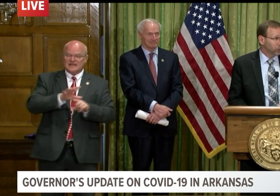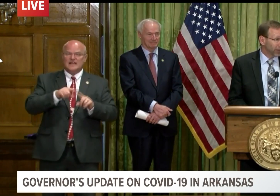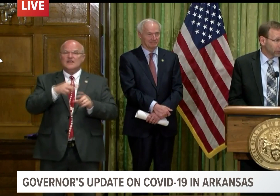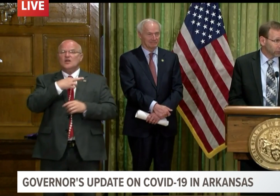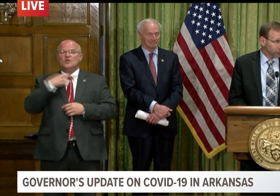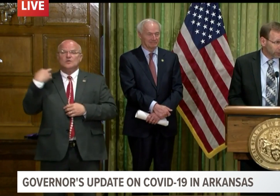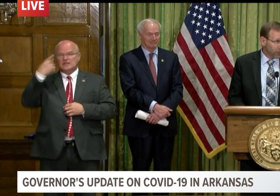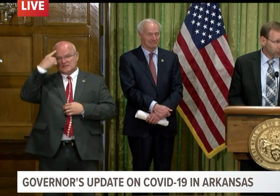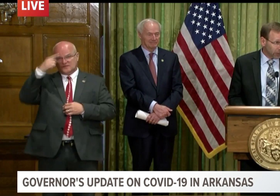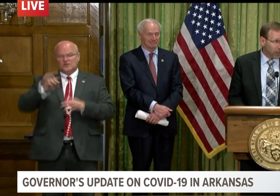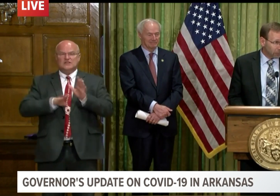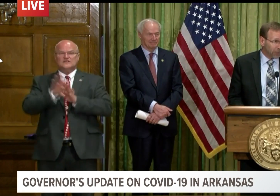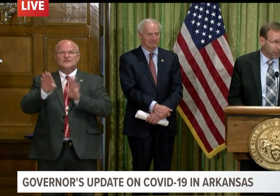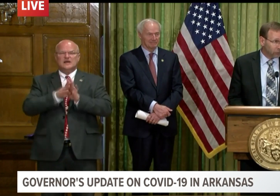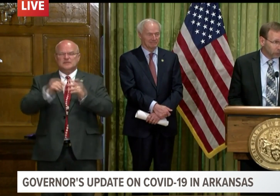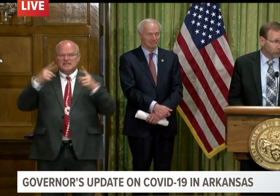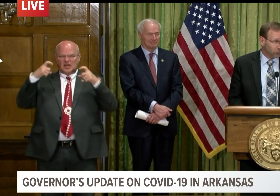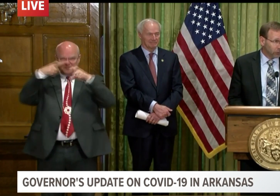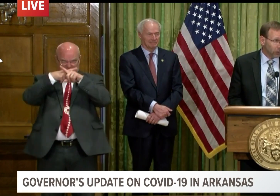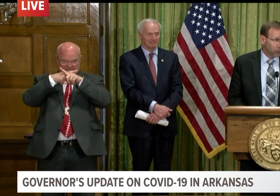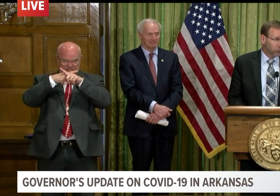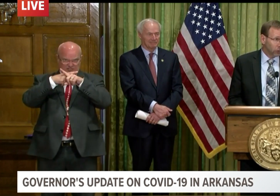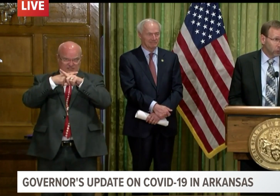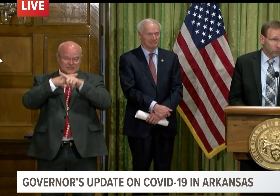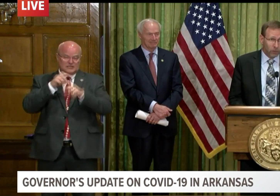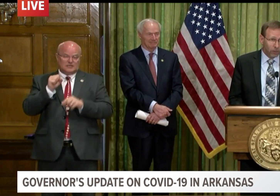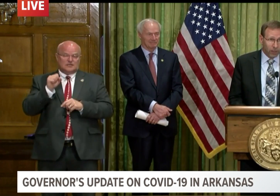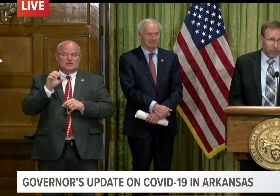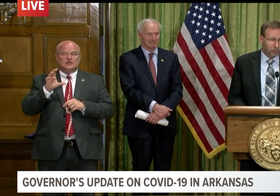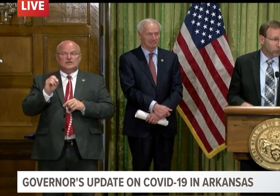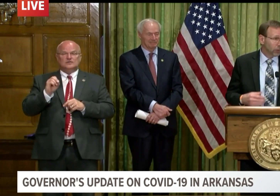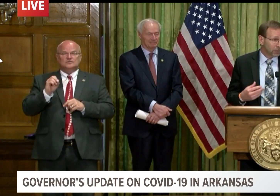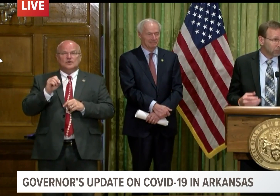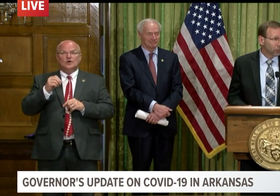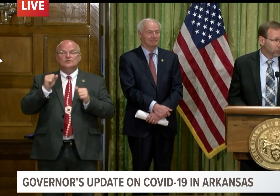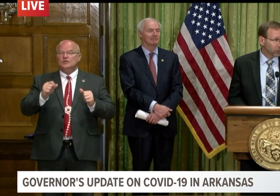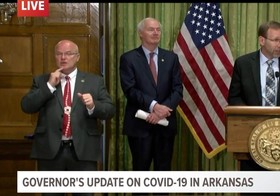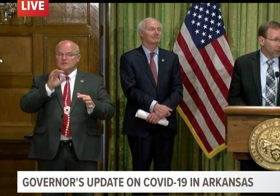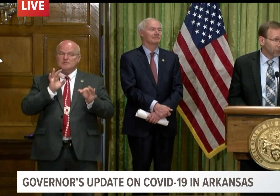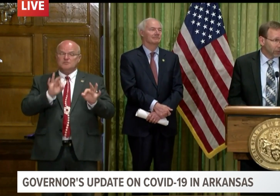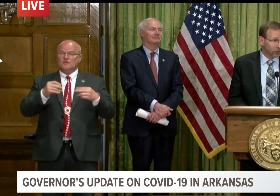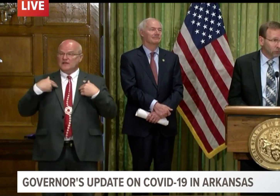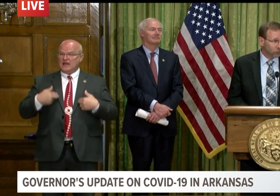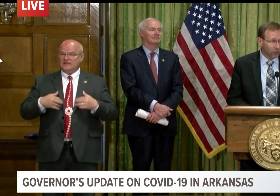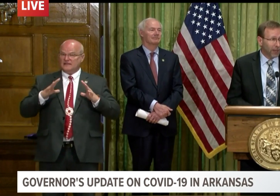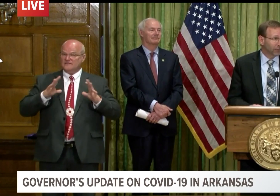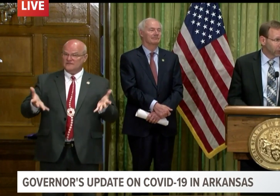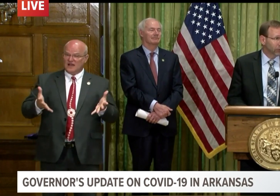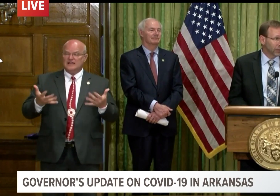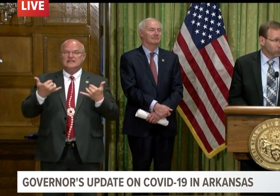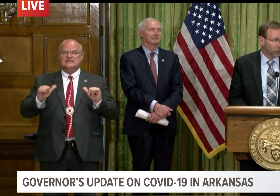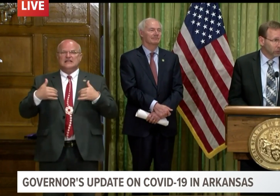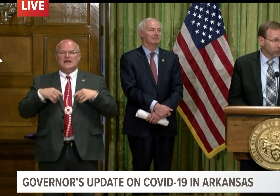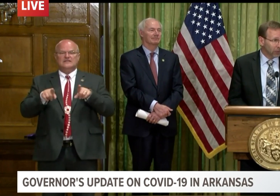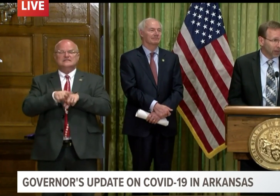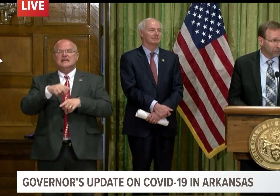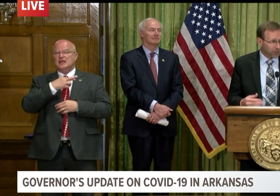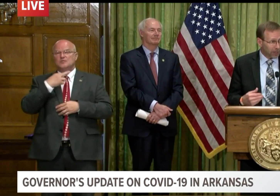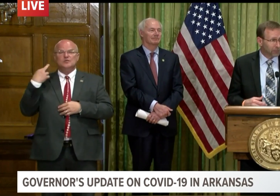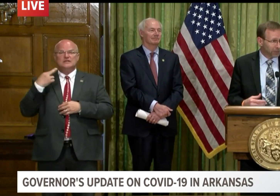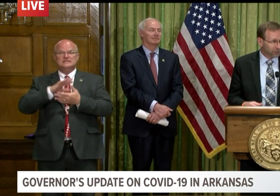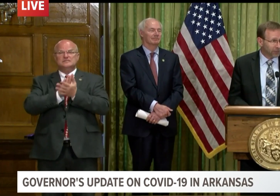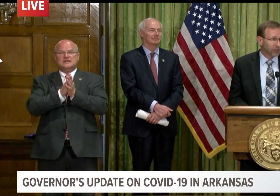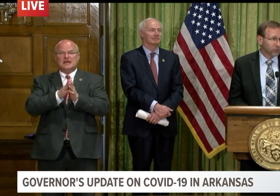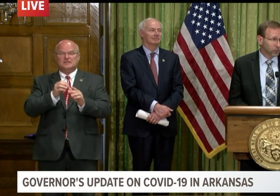They're a risk factor for developing complications. So you could be perfectly healthy and you still have the same risk